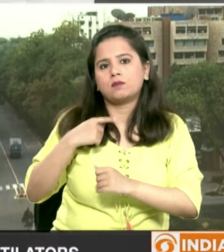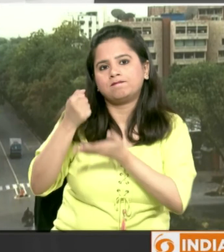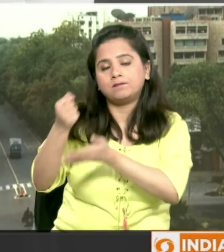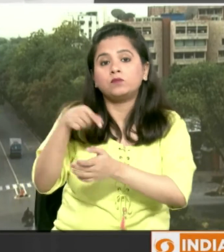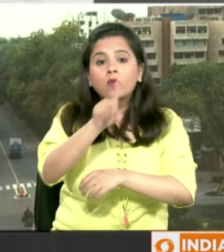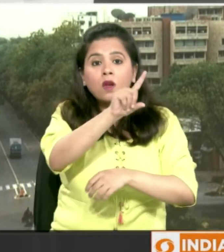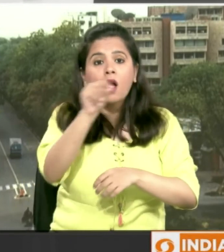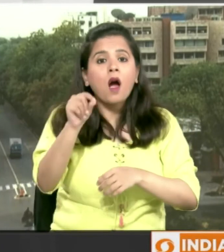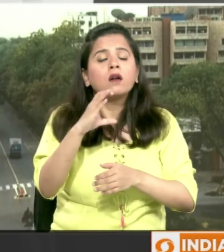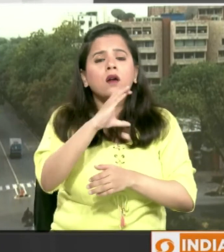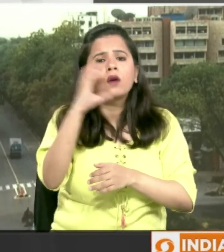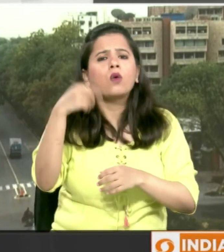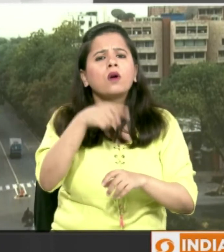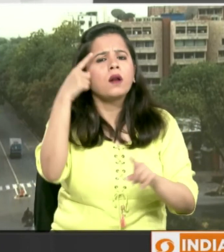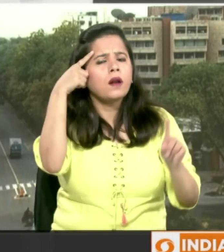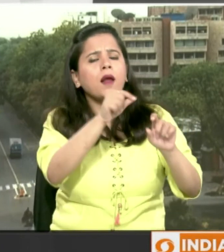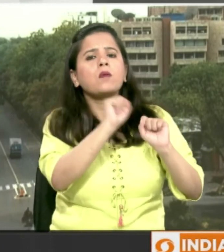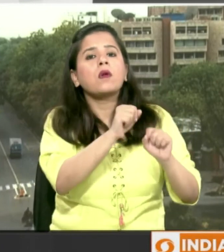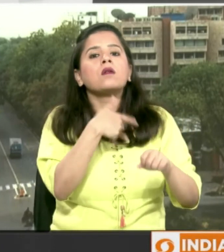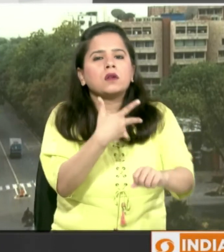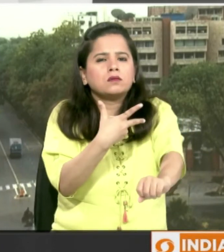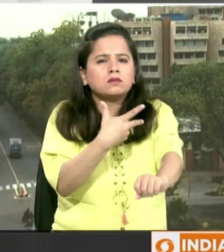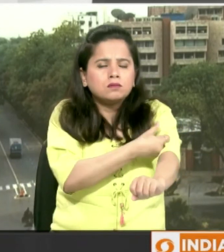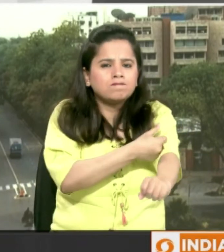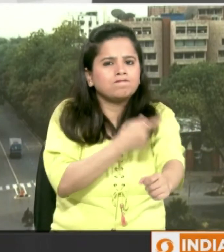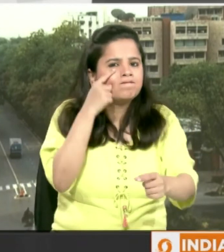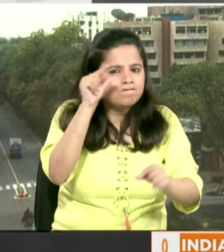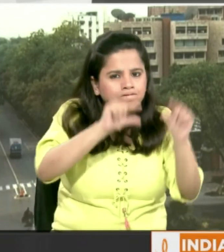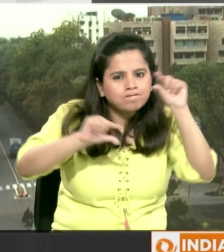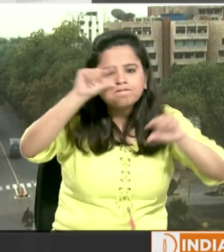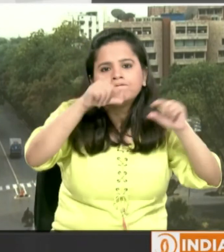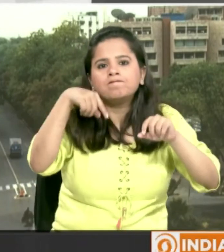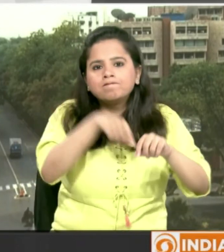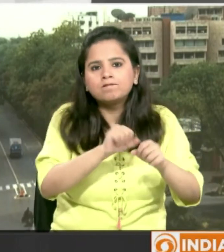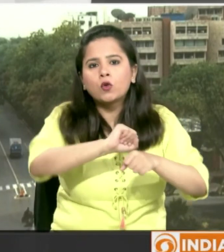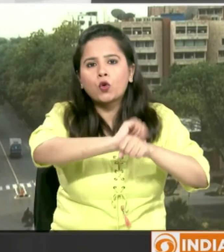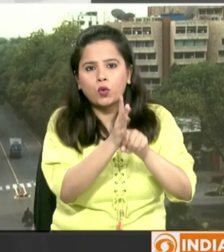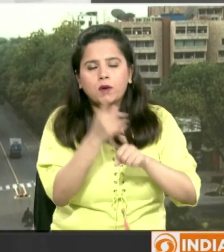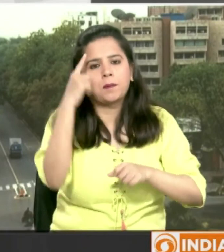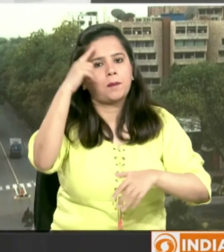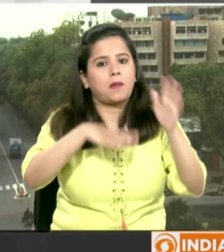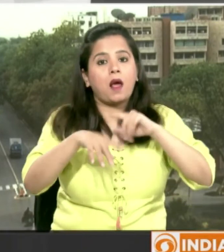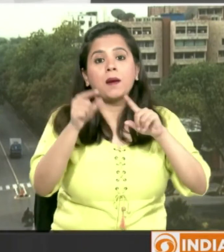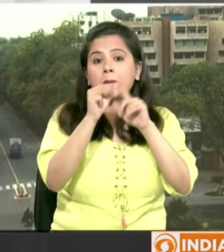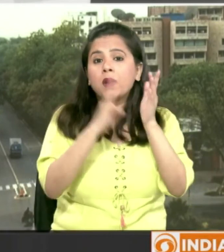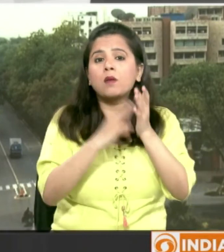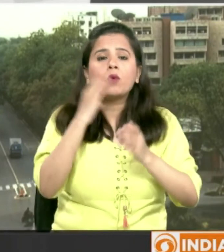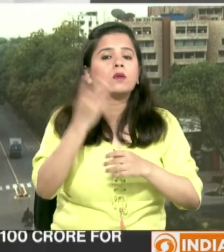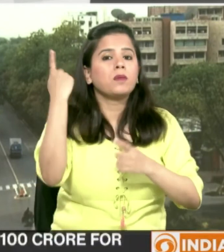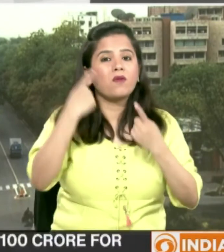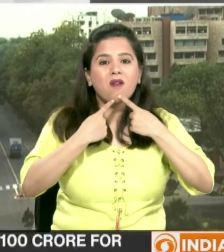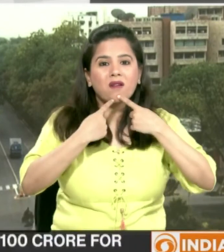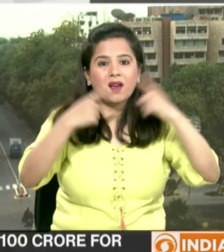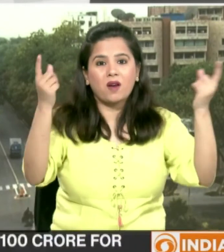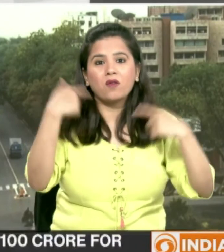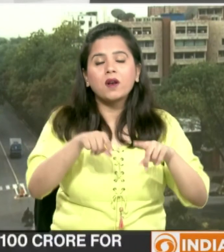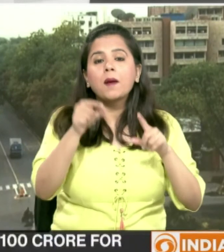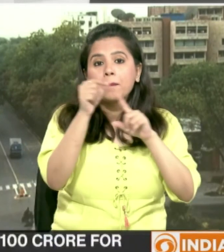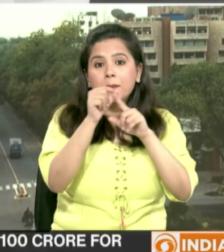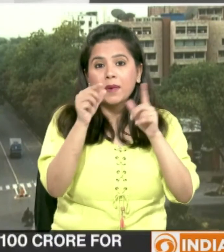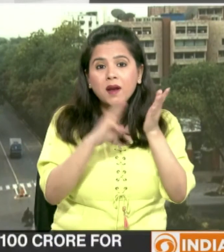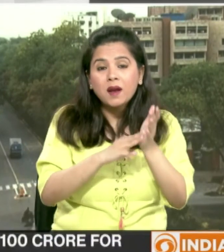given to support the COVID-19 vaccine development efforts. Prime Minister Modi had announced the creation of the Prime